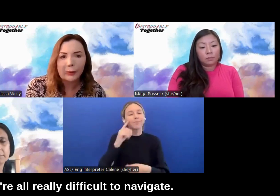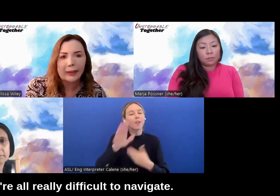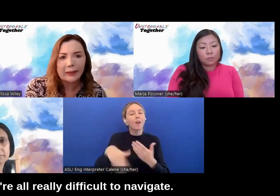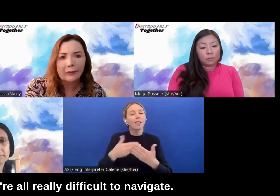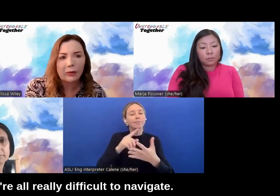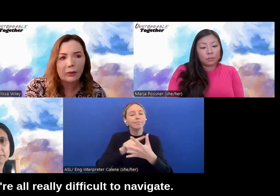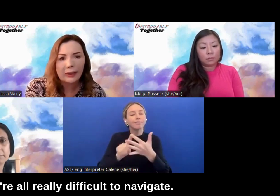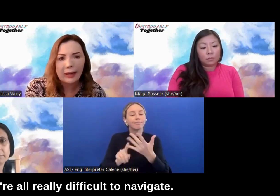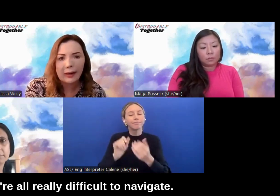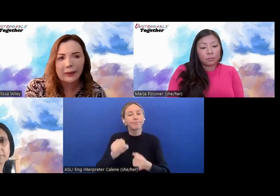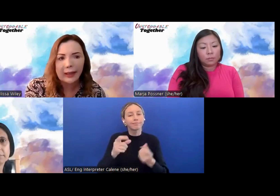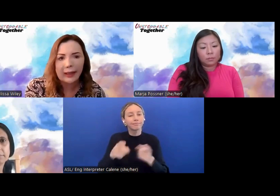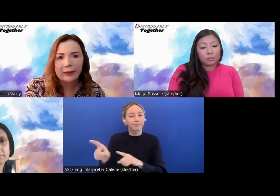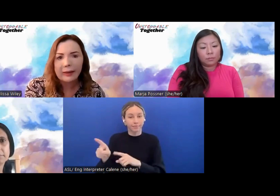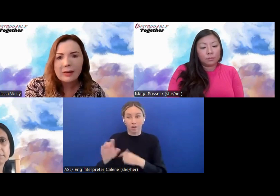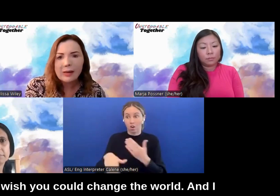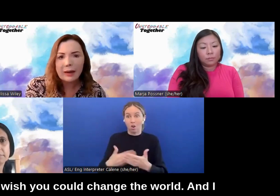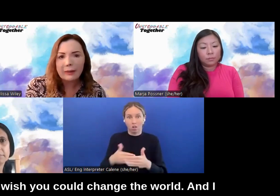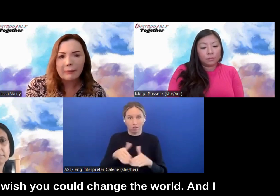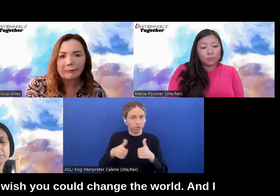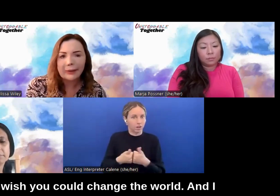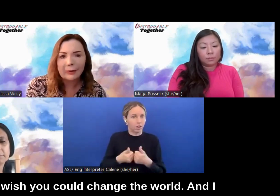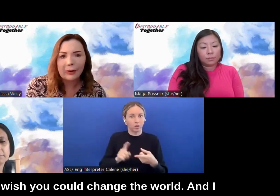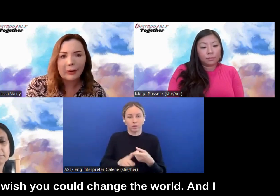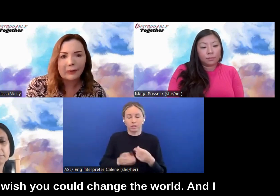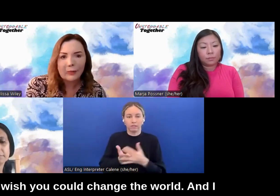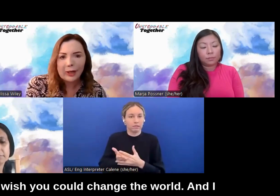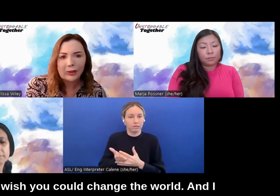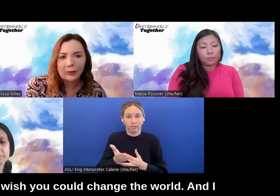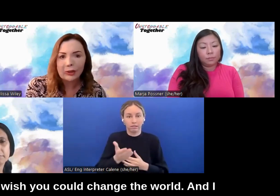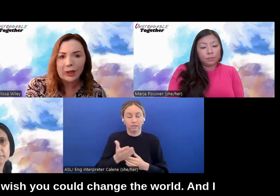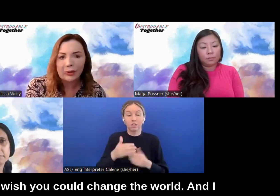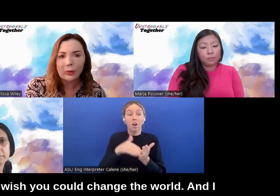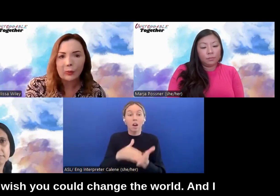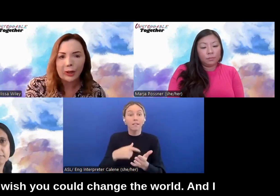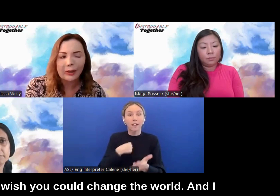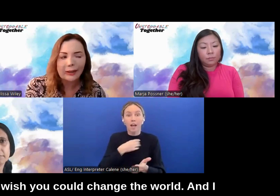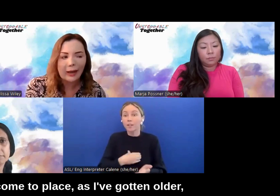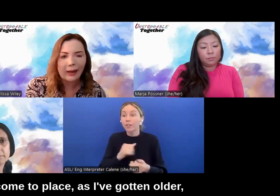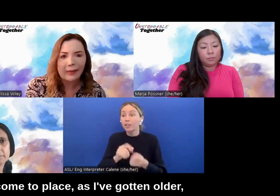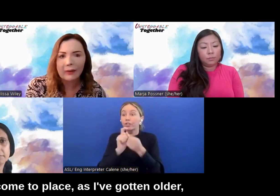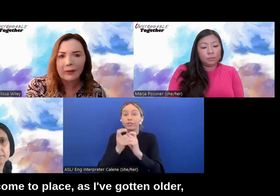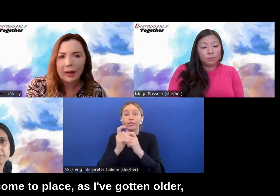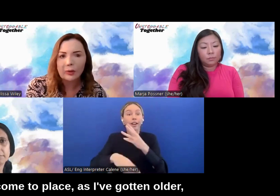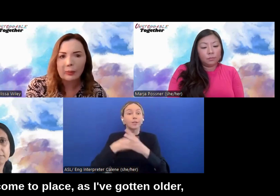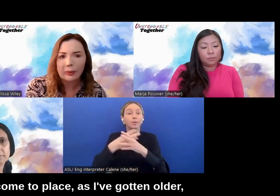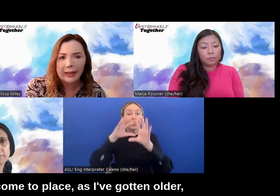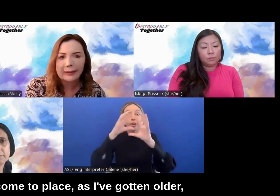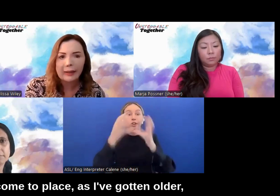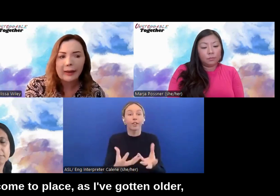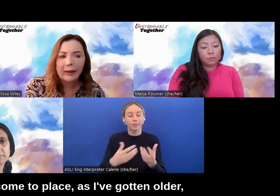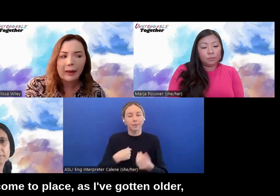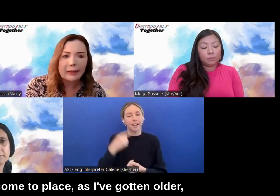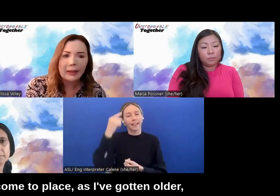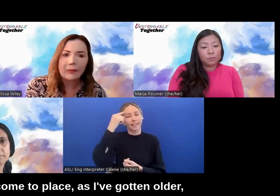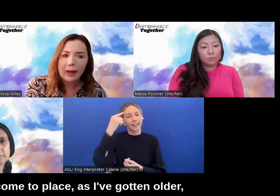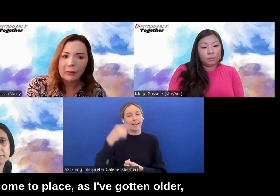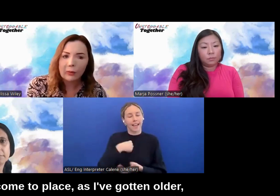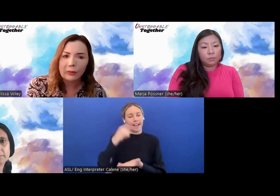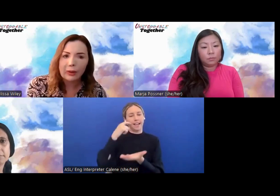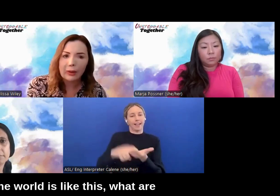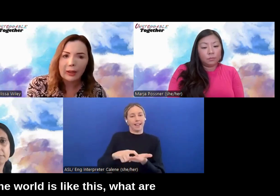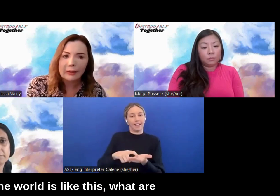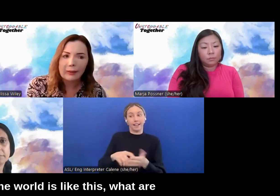all really difficult to navigate. You often wish you could change the world, and I think I've come to a place as I've